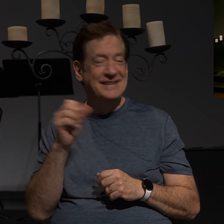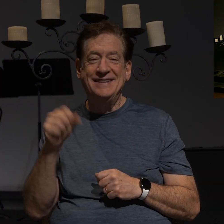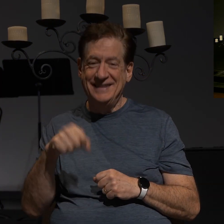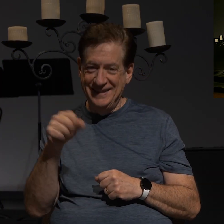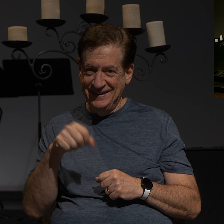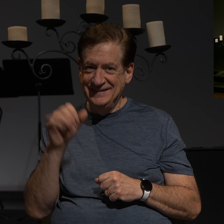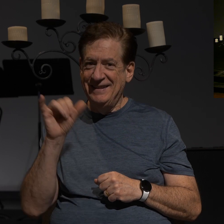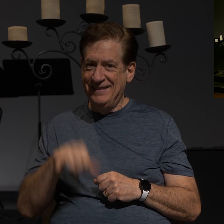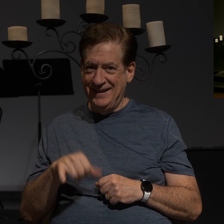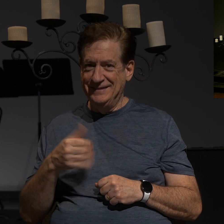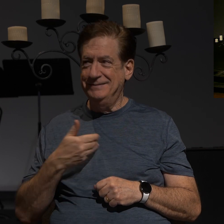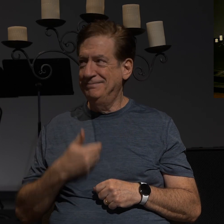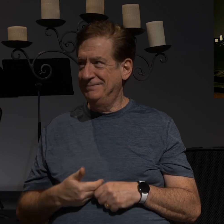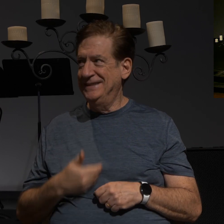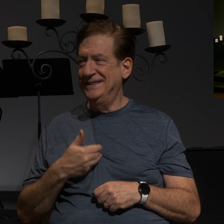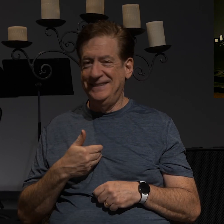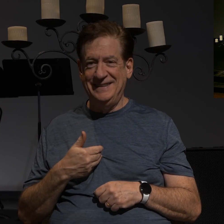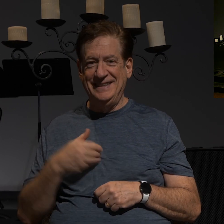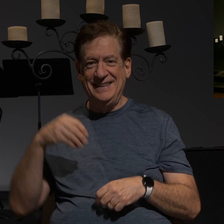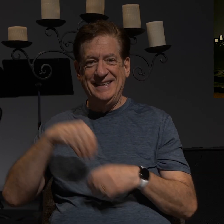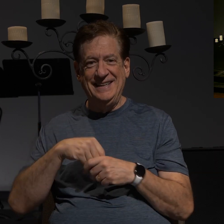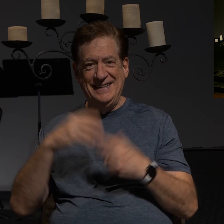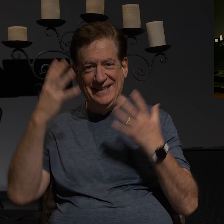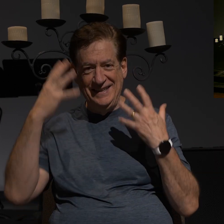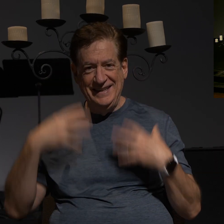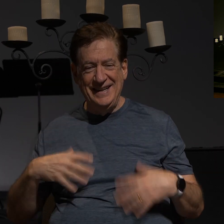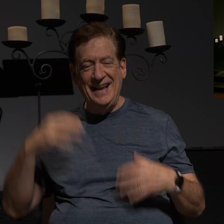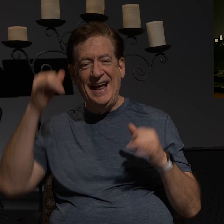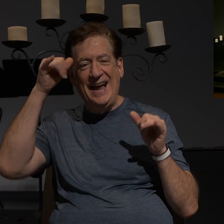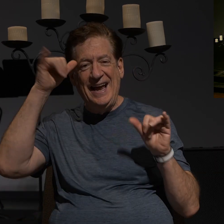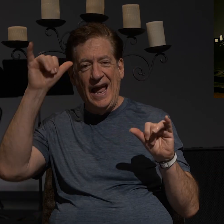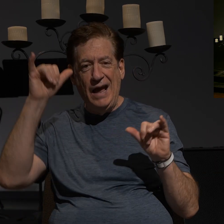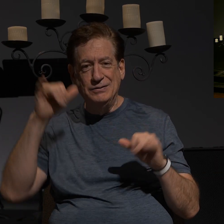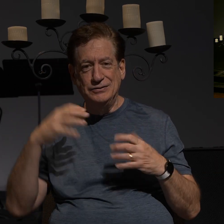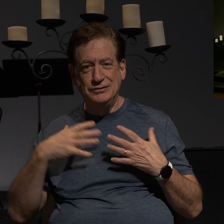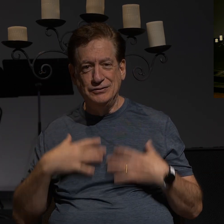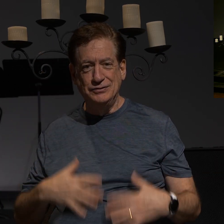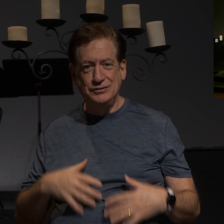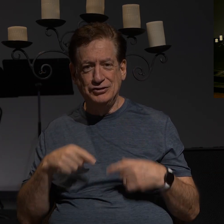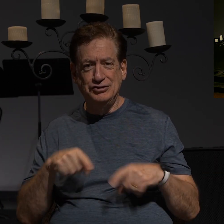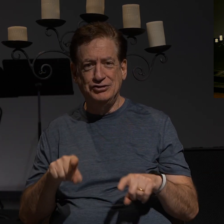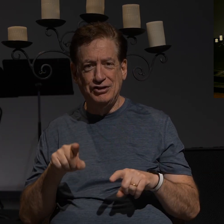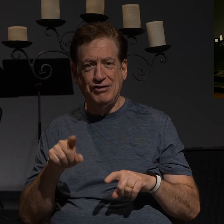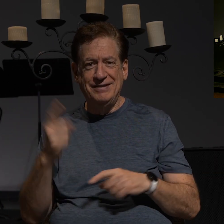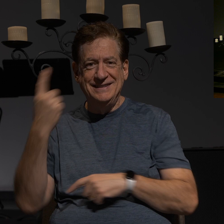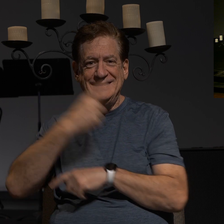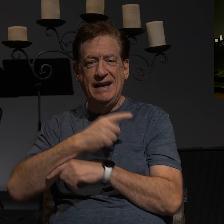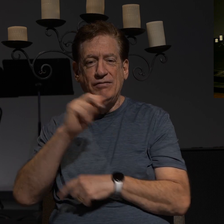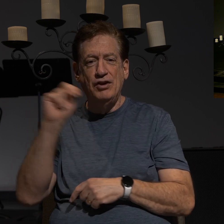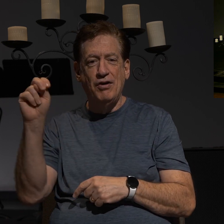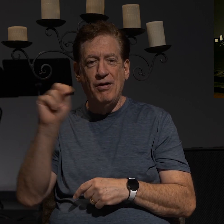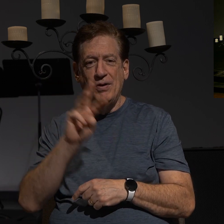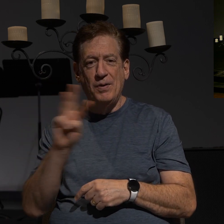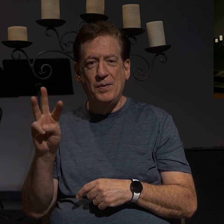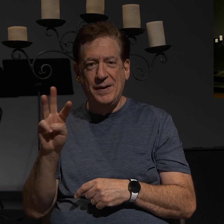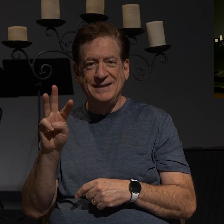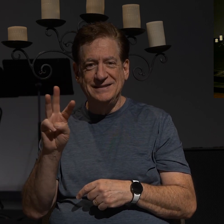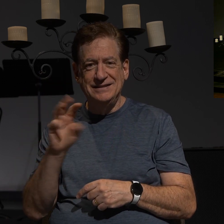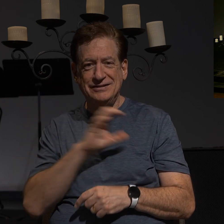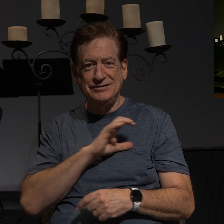Yes, that is me in a cow suit. During my days at Northwest Christian as a